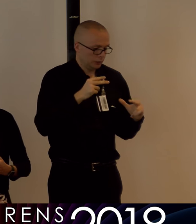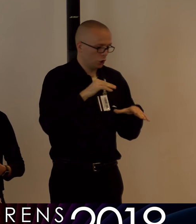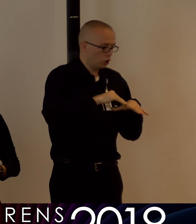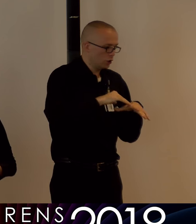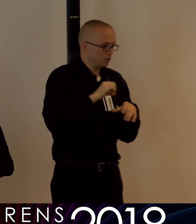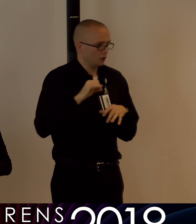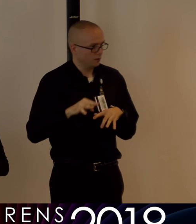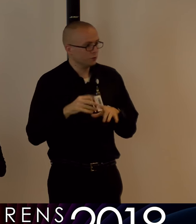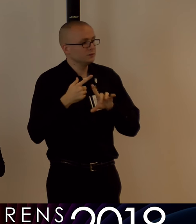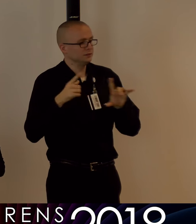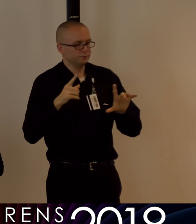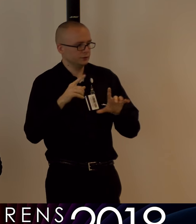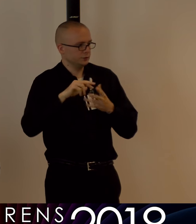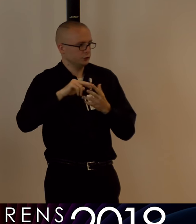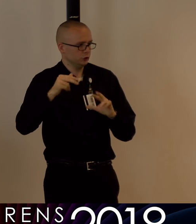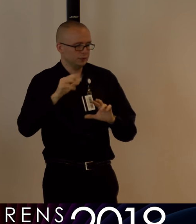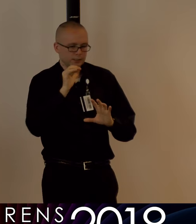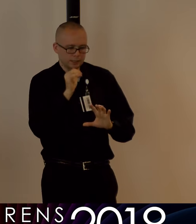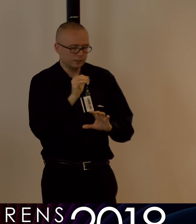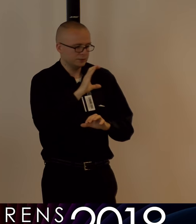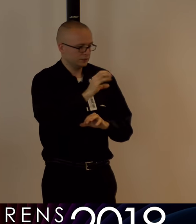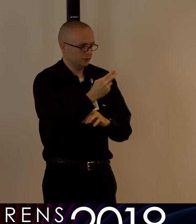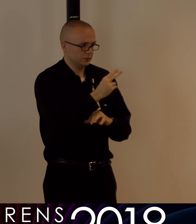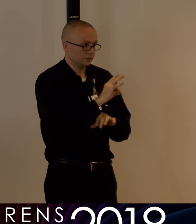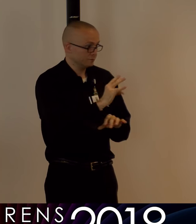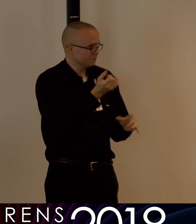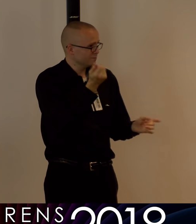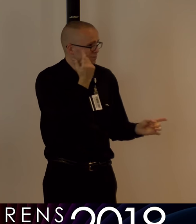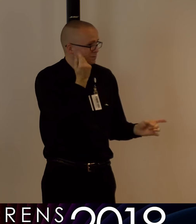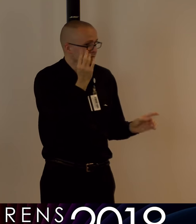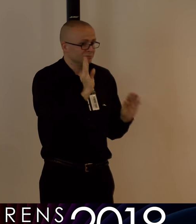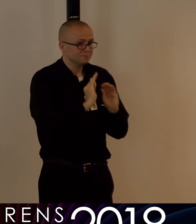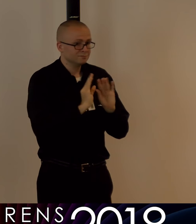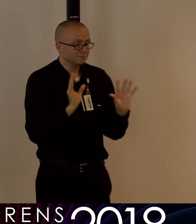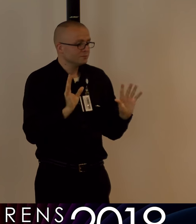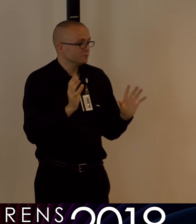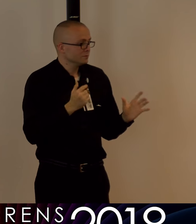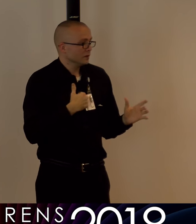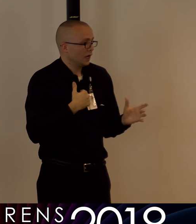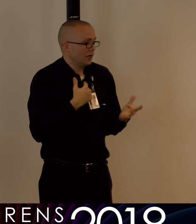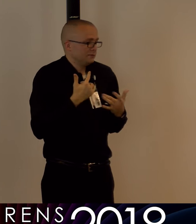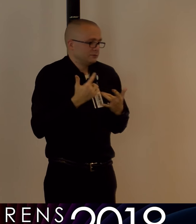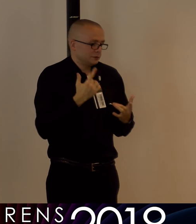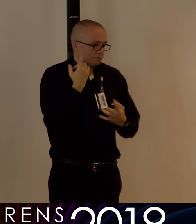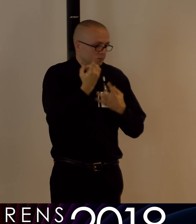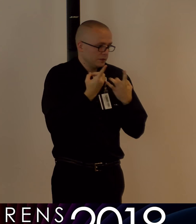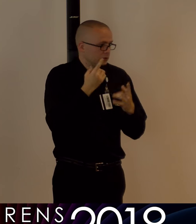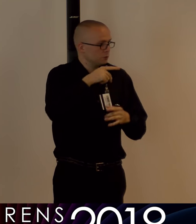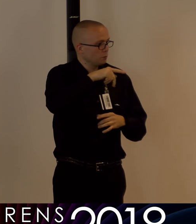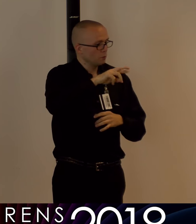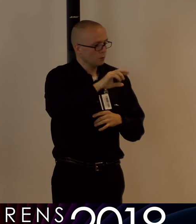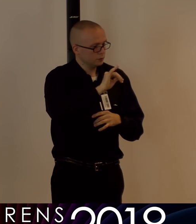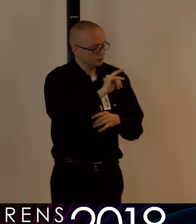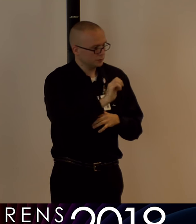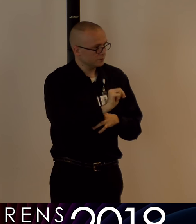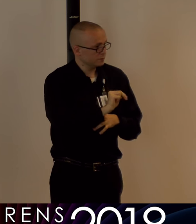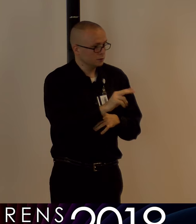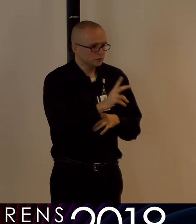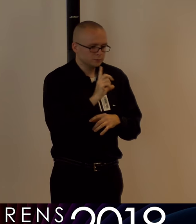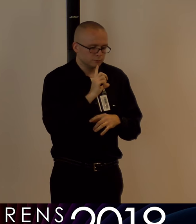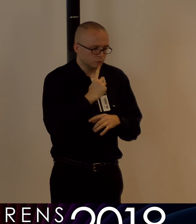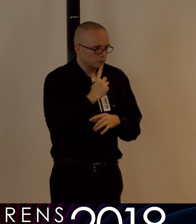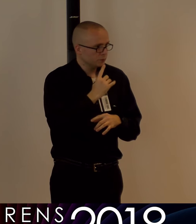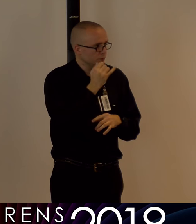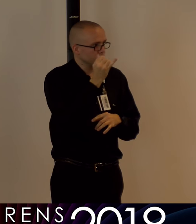off, a different gene, not CHD7. Does that make sense? So that's how I tend to think of this protein, is critical